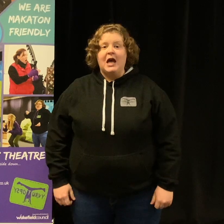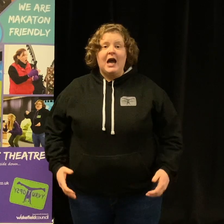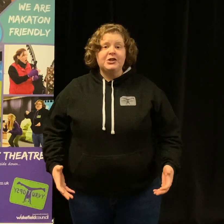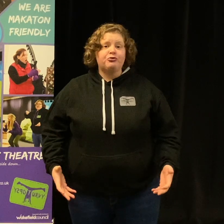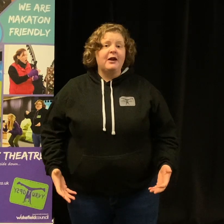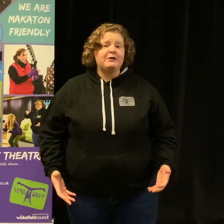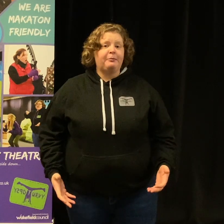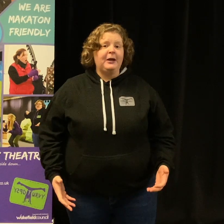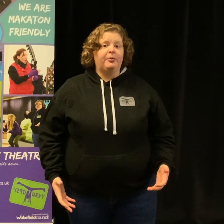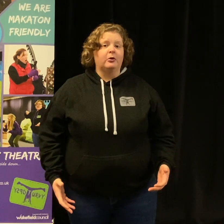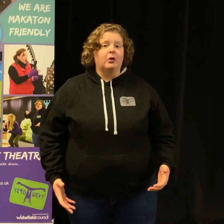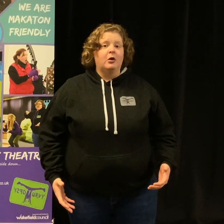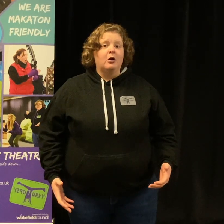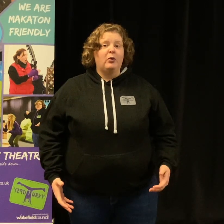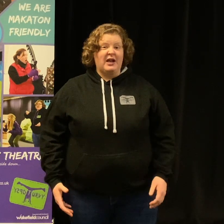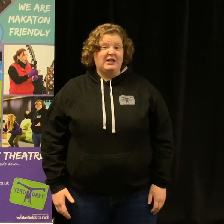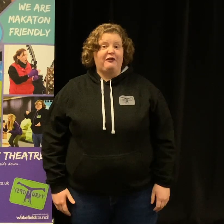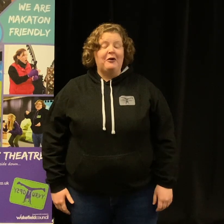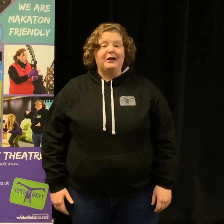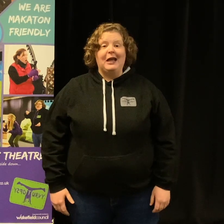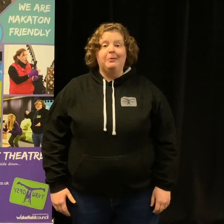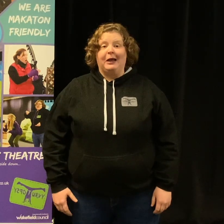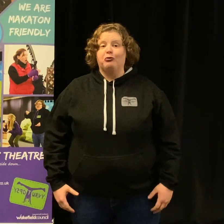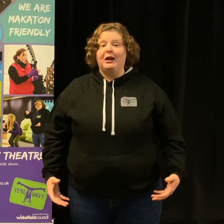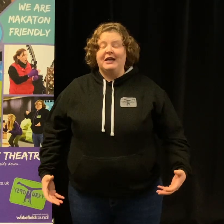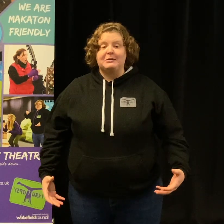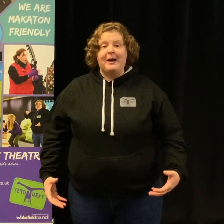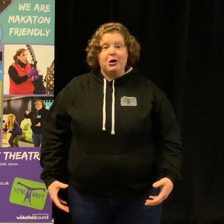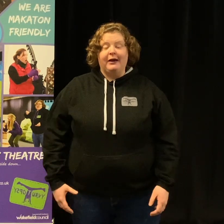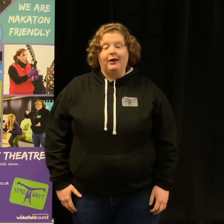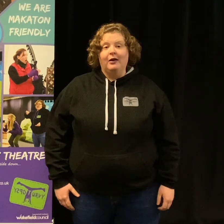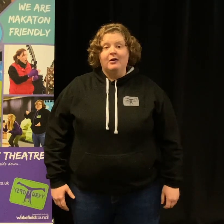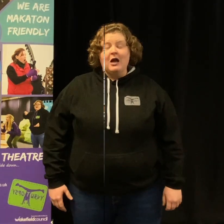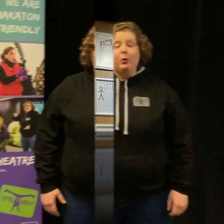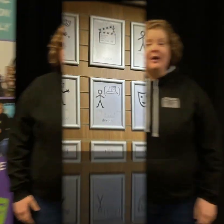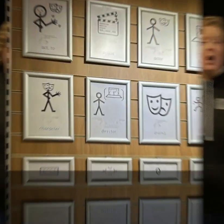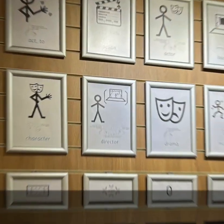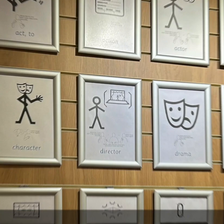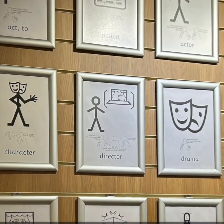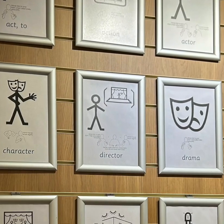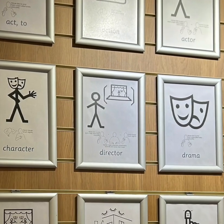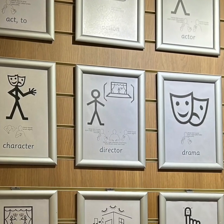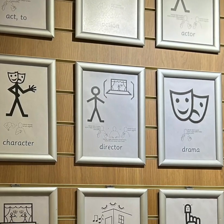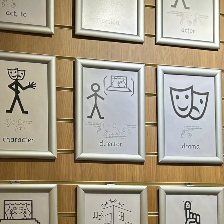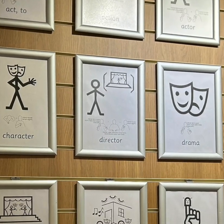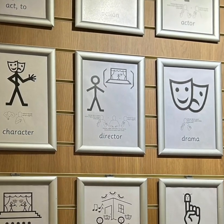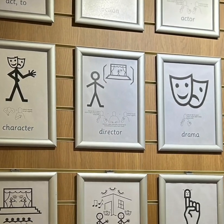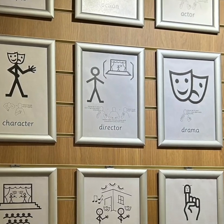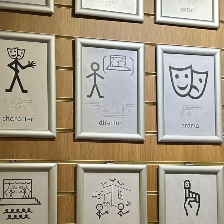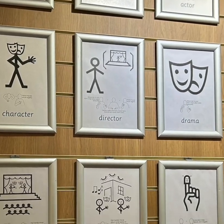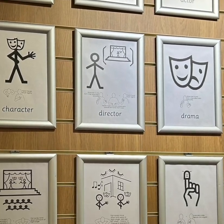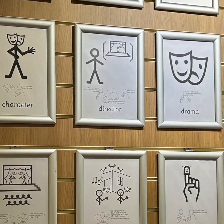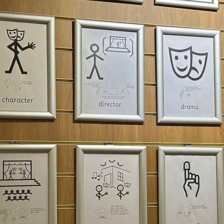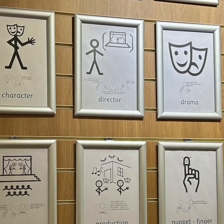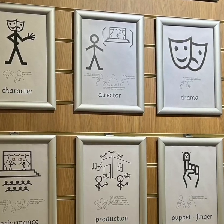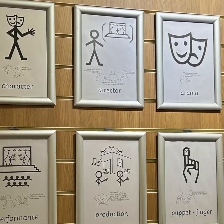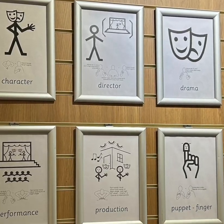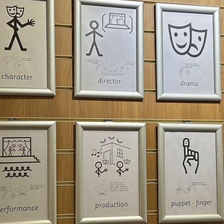As creative people, we actually found the labelling really inspiring and went one step further by creating a gallery wall within